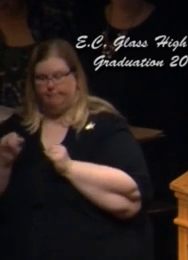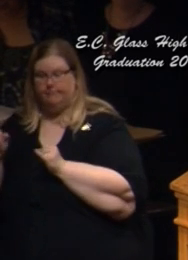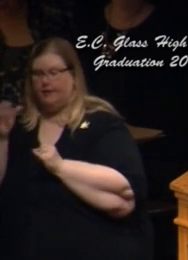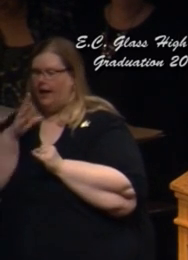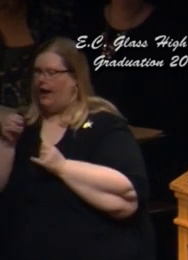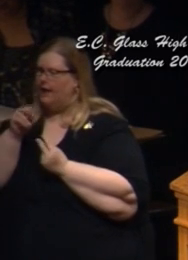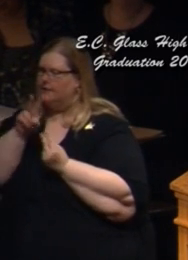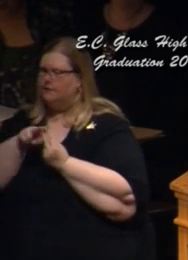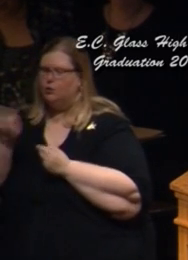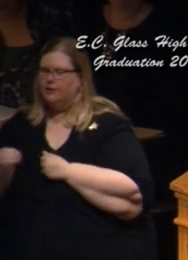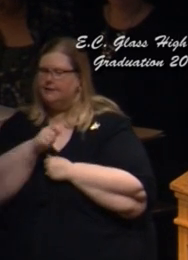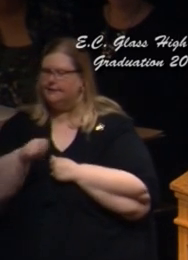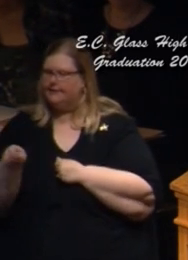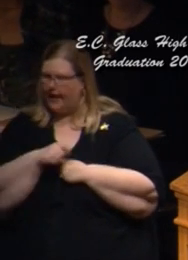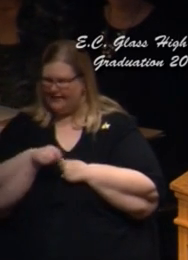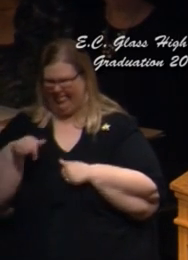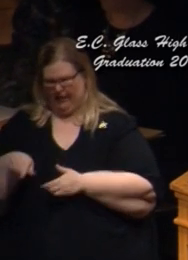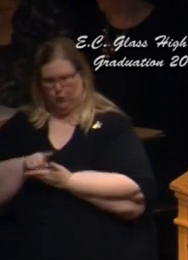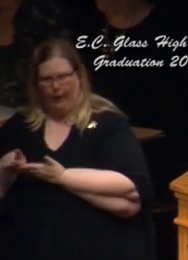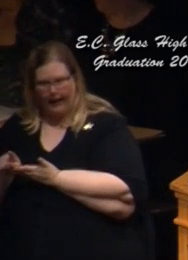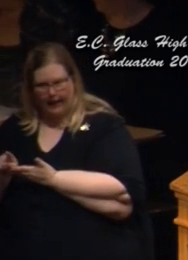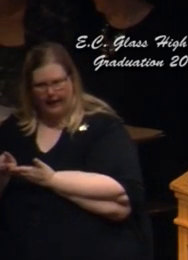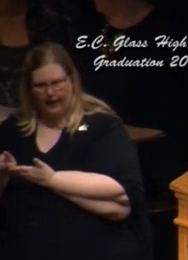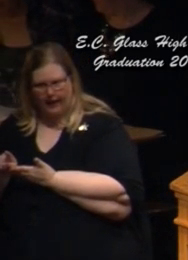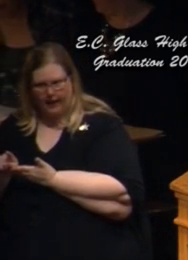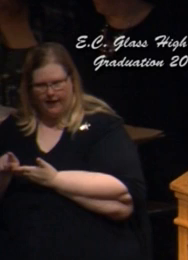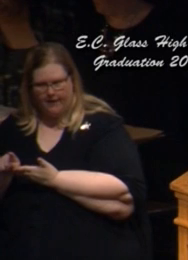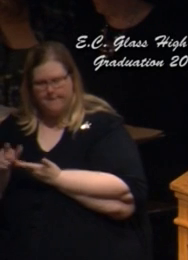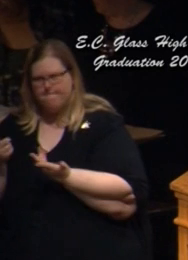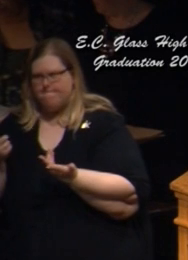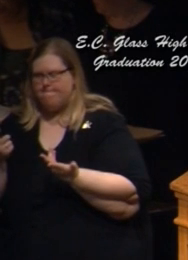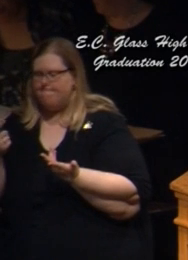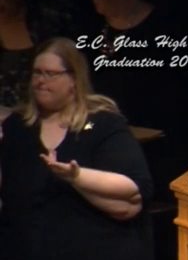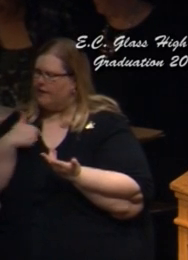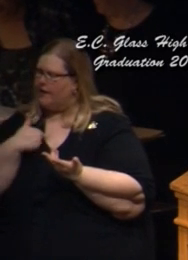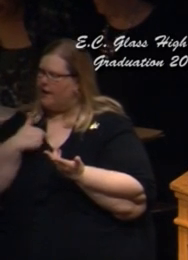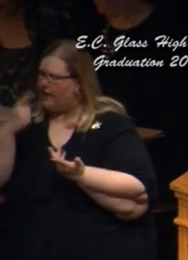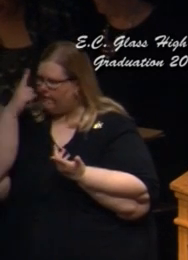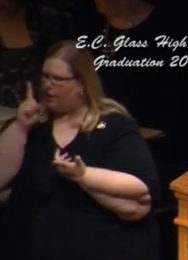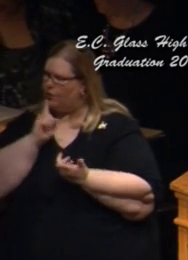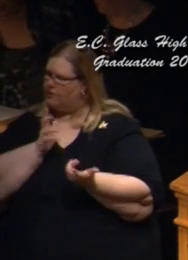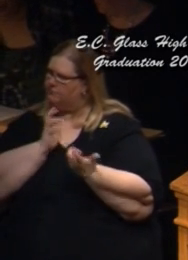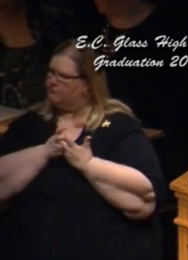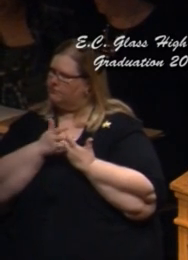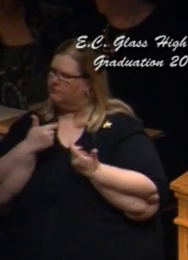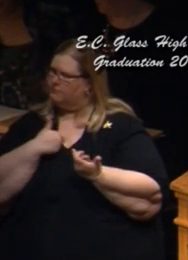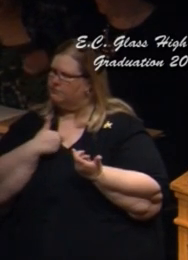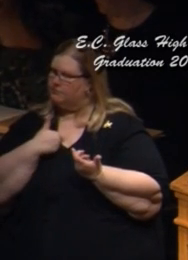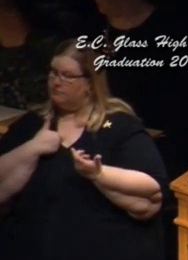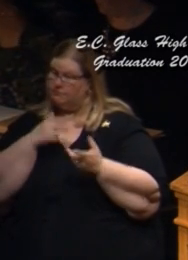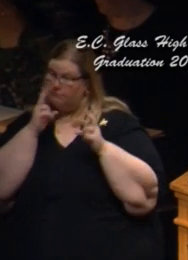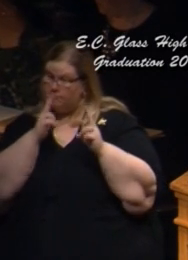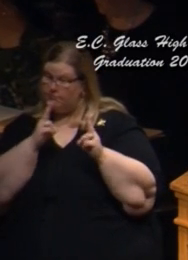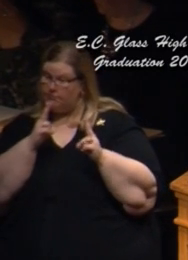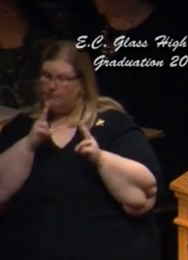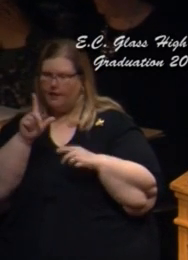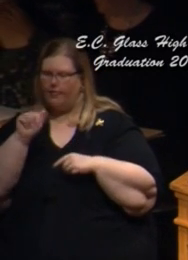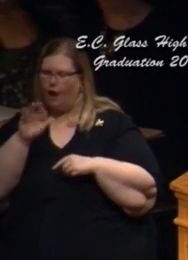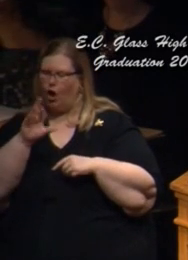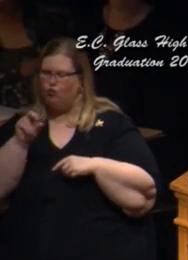duo tennis just this week. I also think it is fitting to acknowledge lacrosse and